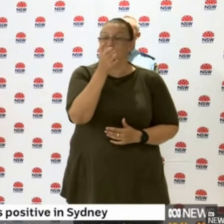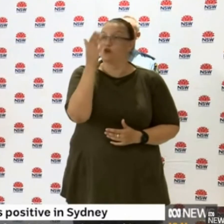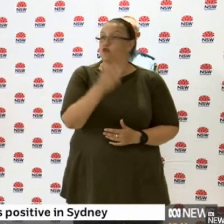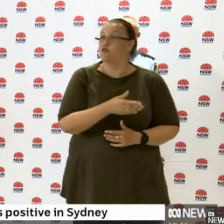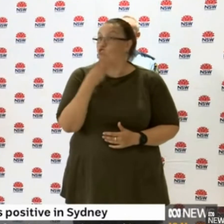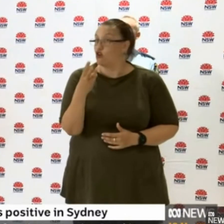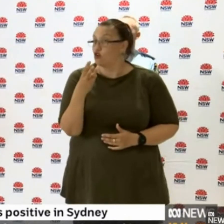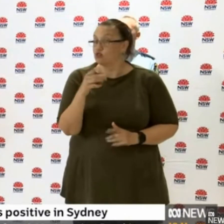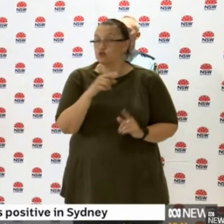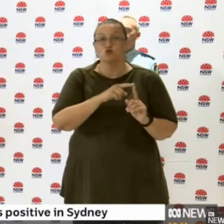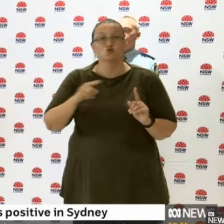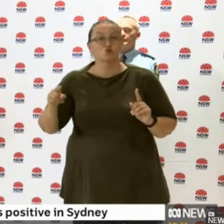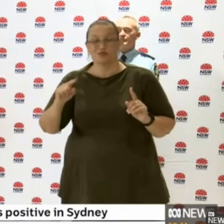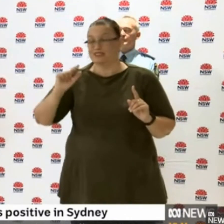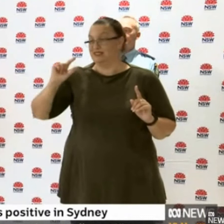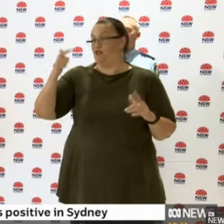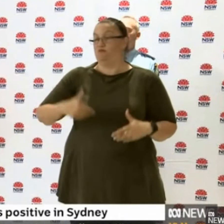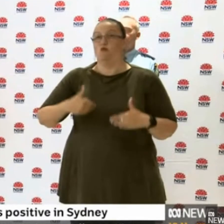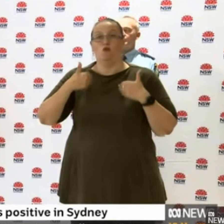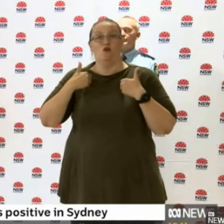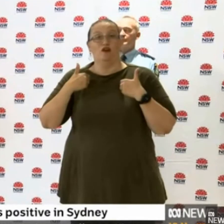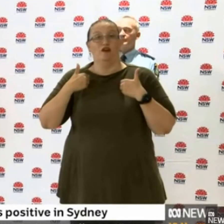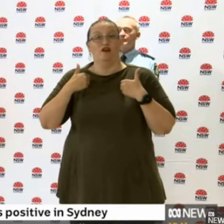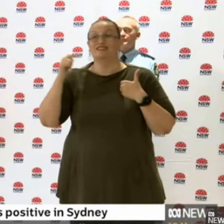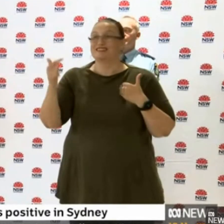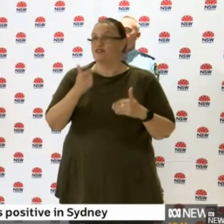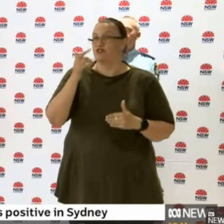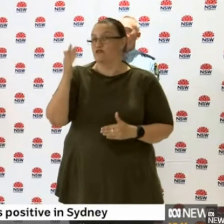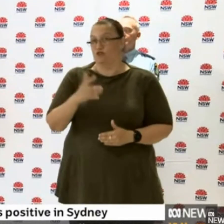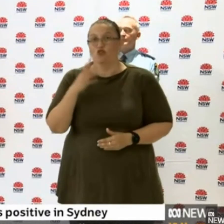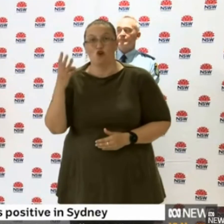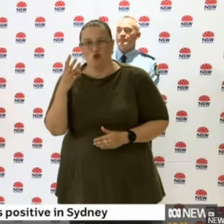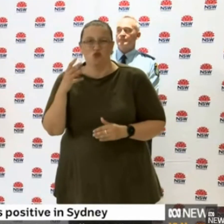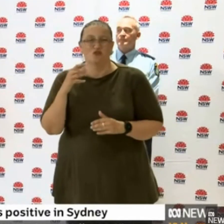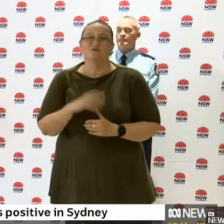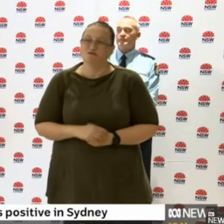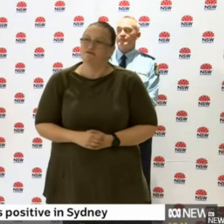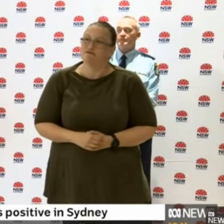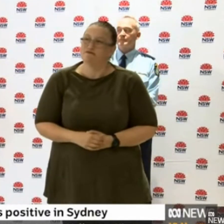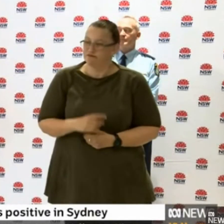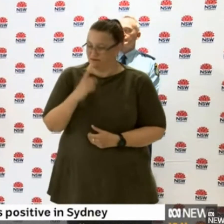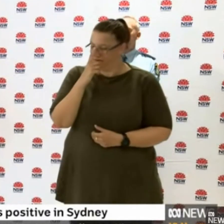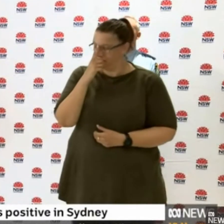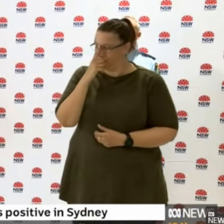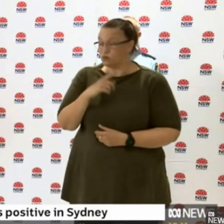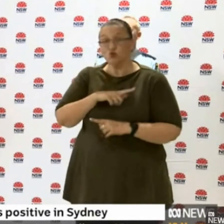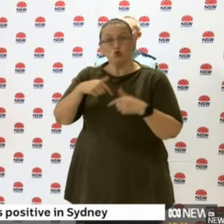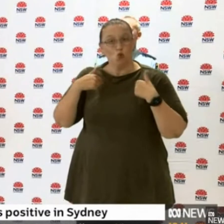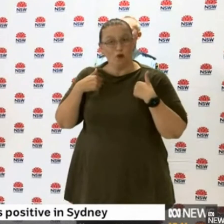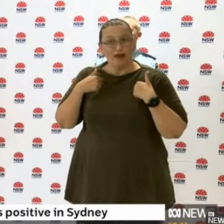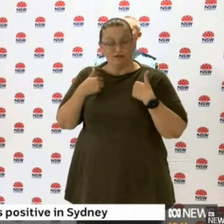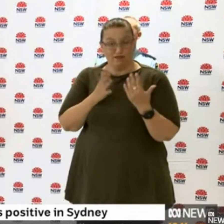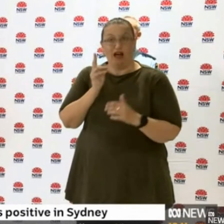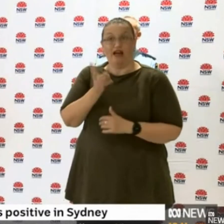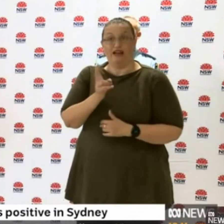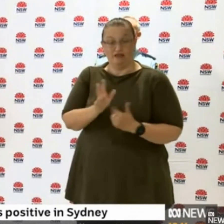3rd to 7 a.m. on the 7th of the 3rd. So what we have done as a precaution is reached out